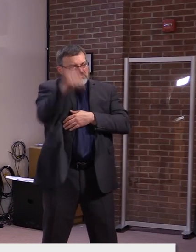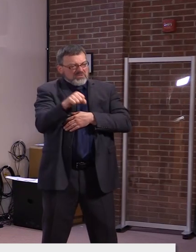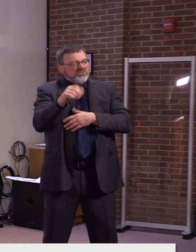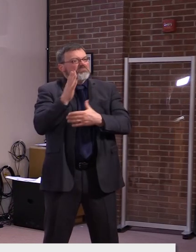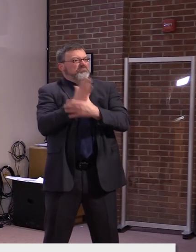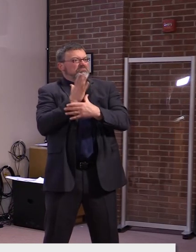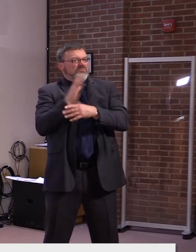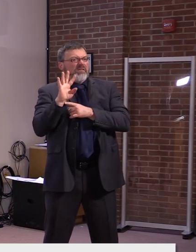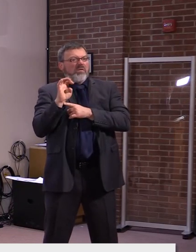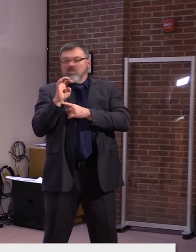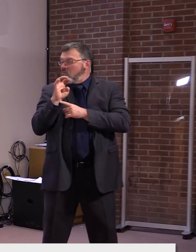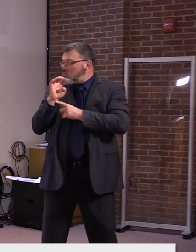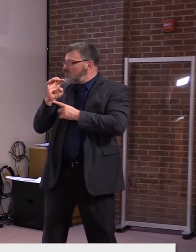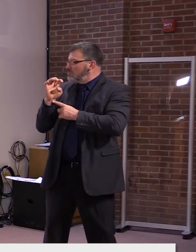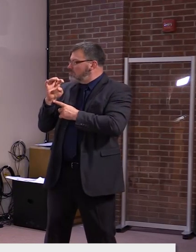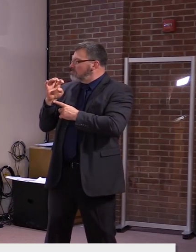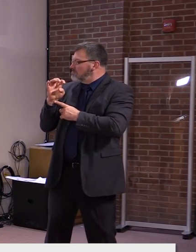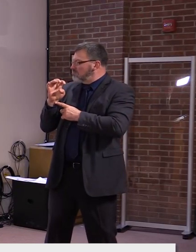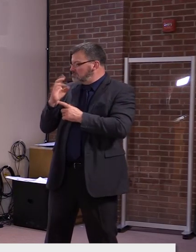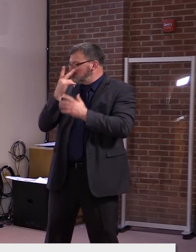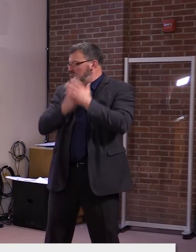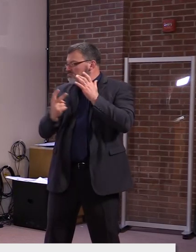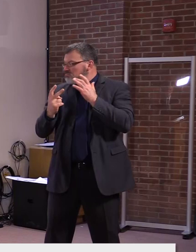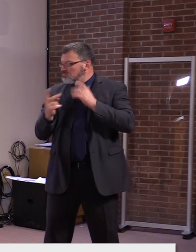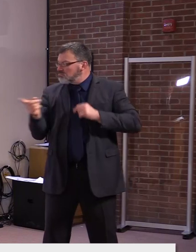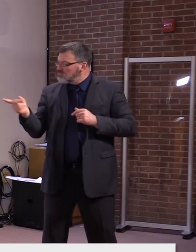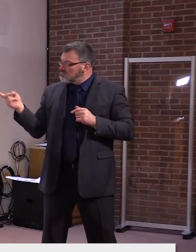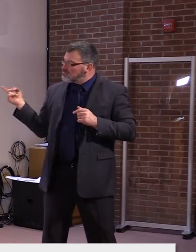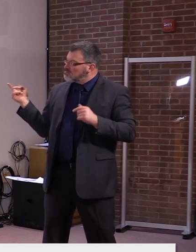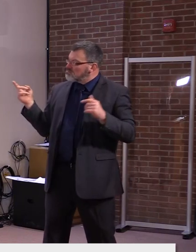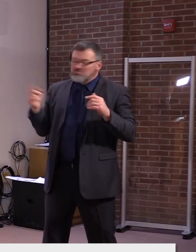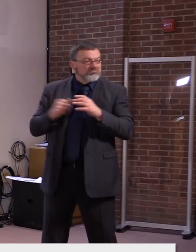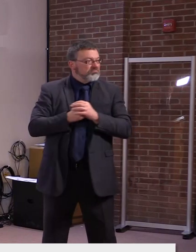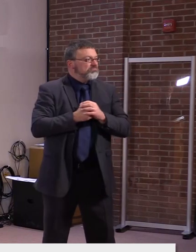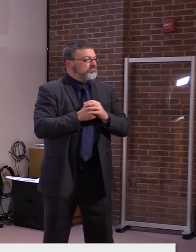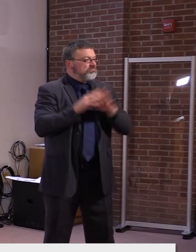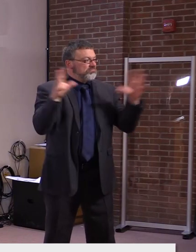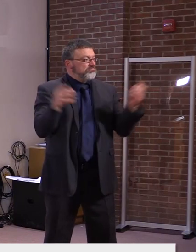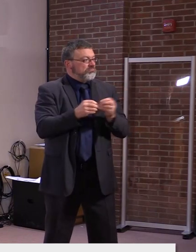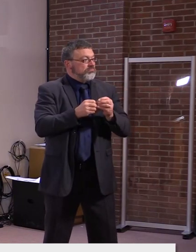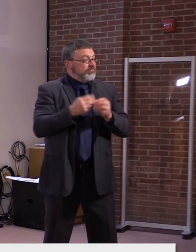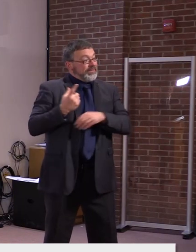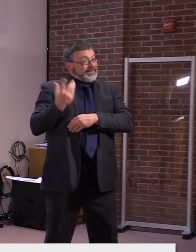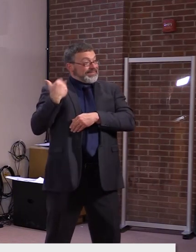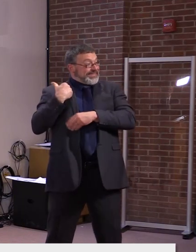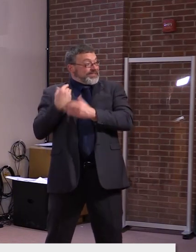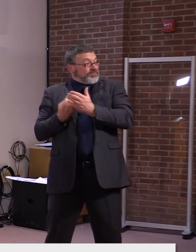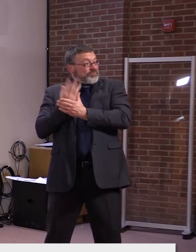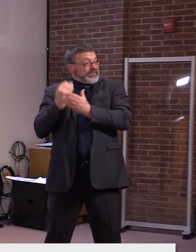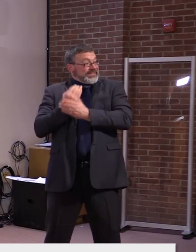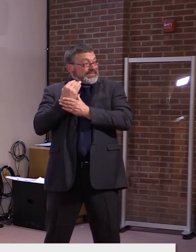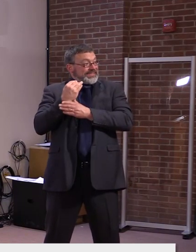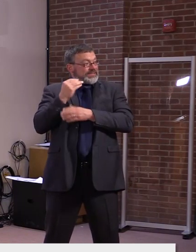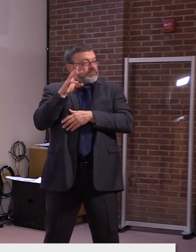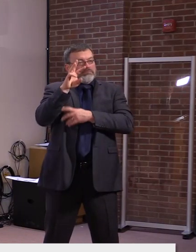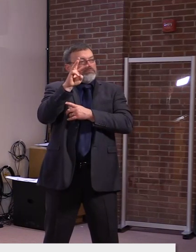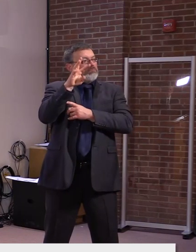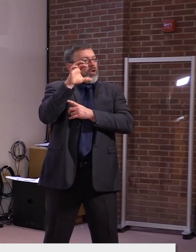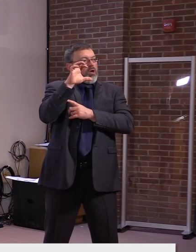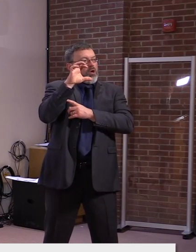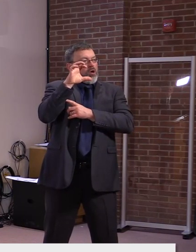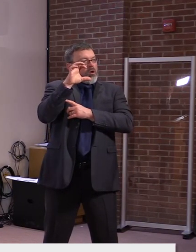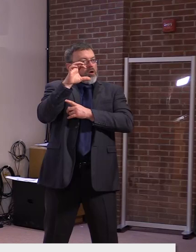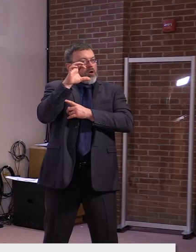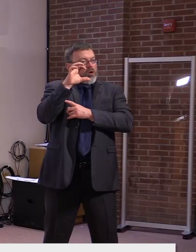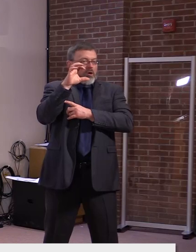At this point, during the spring semester of 2021, we had 671 cases. So cases are about 42% lower